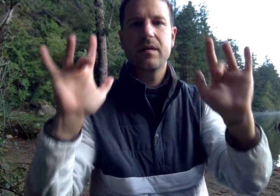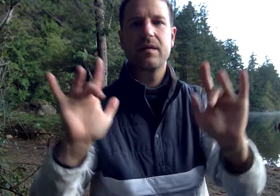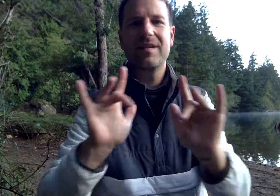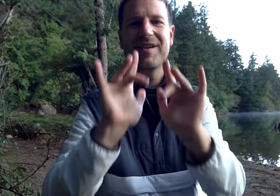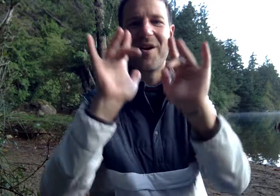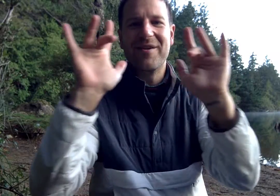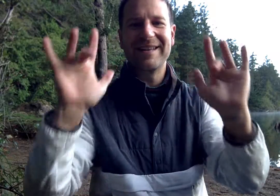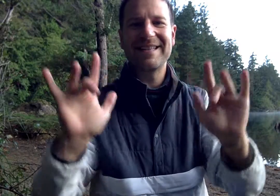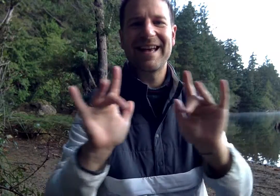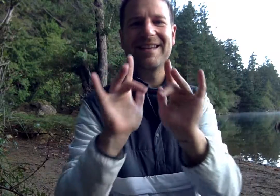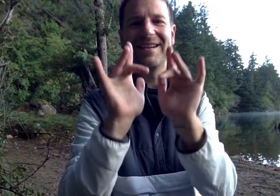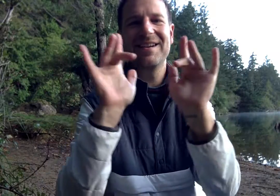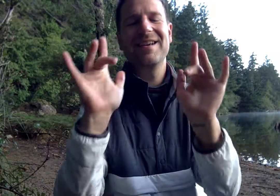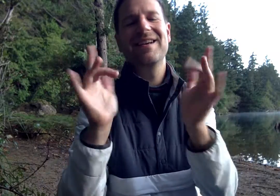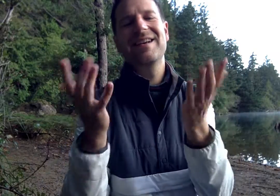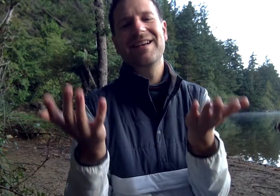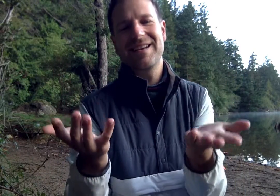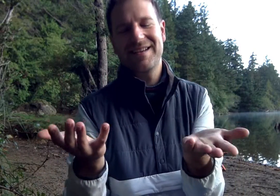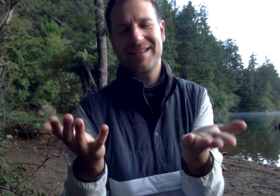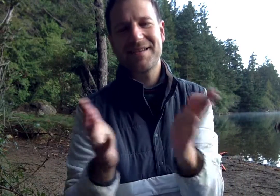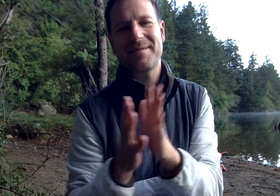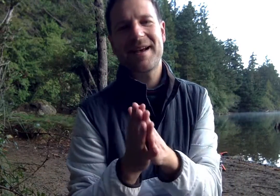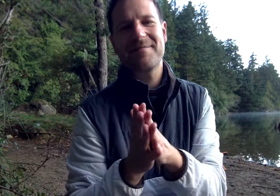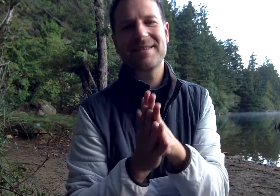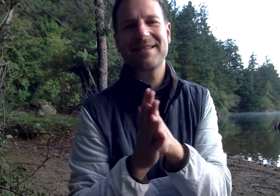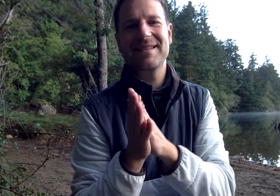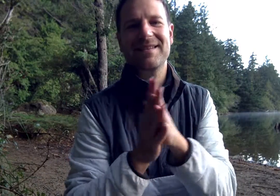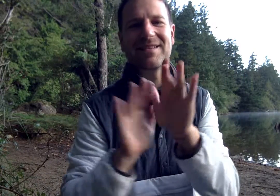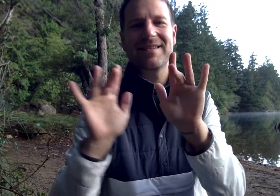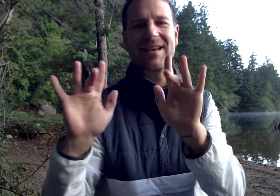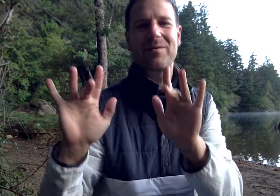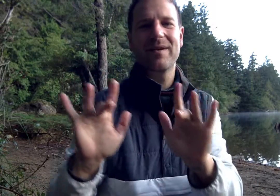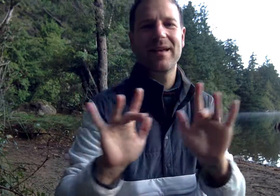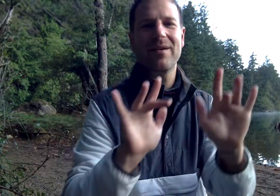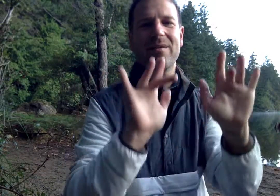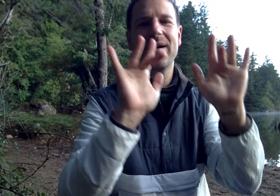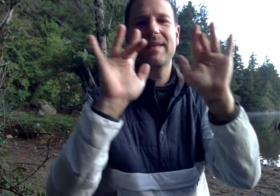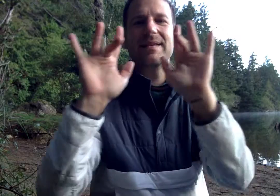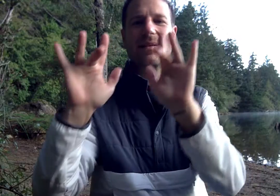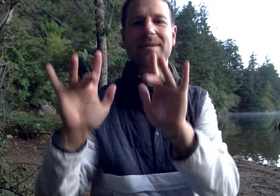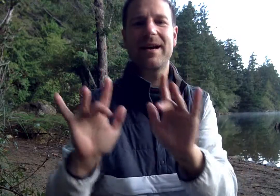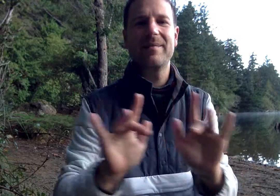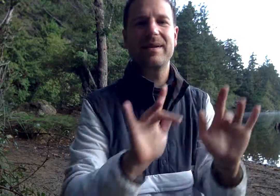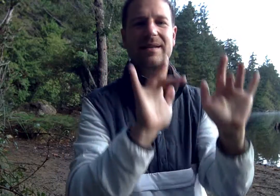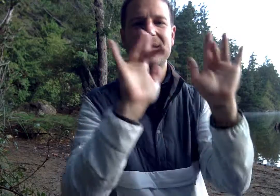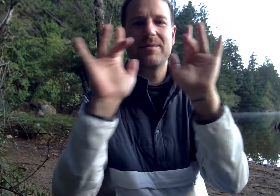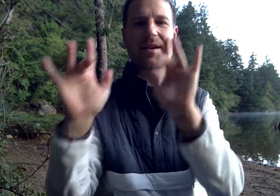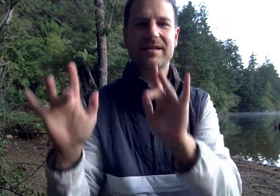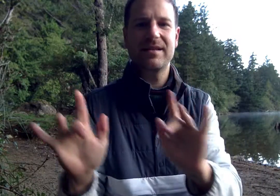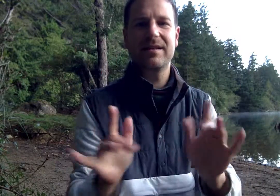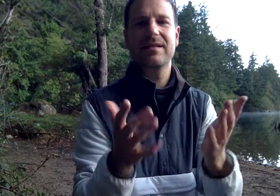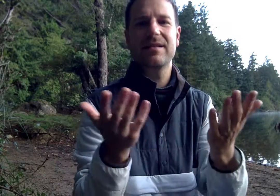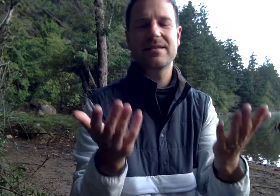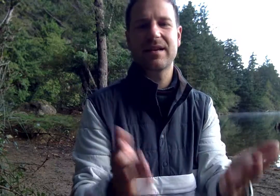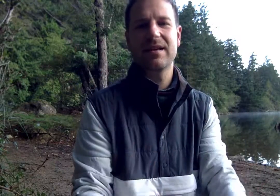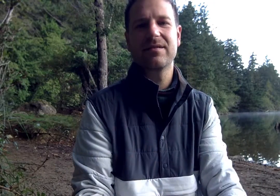They're going together. Sometimes you'll see it where they go at the same time in the same direction. This again